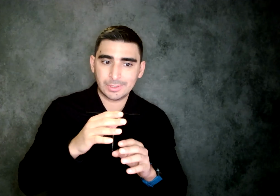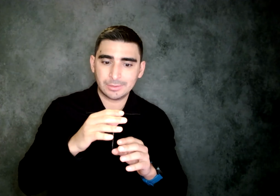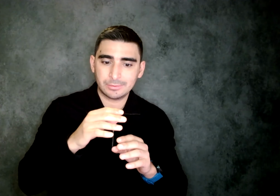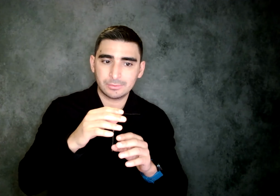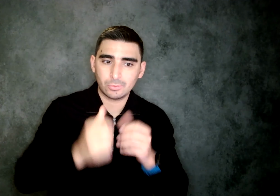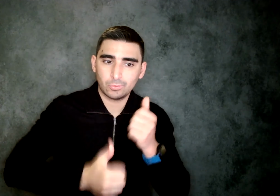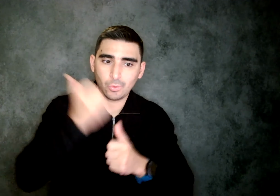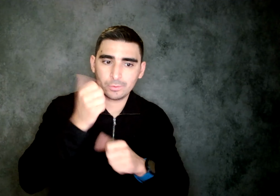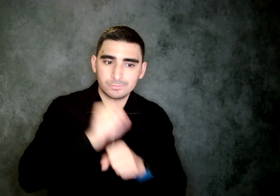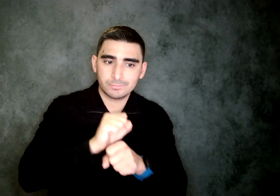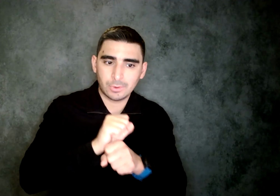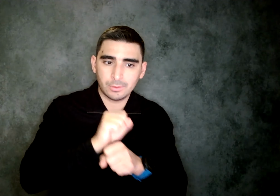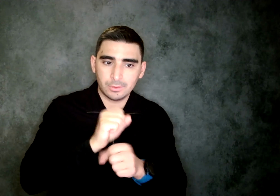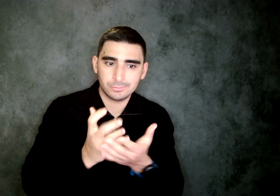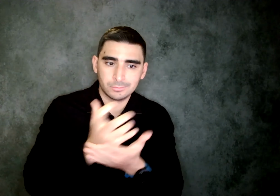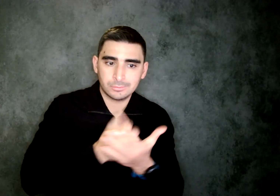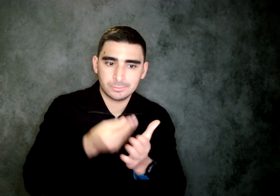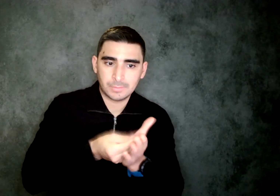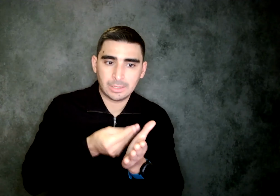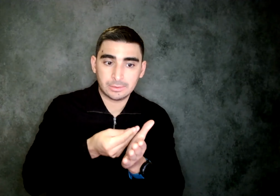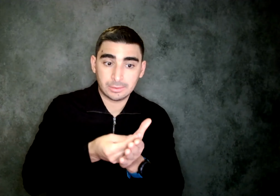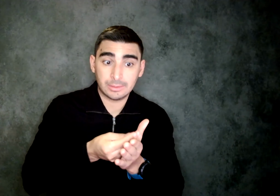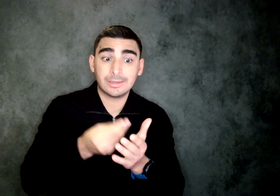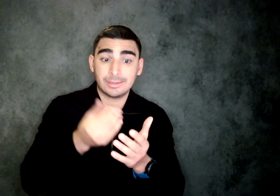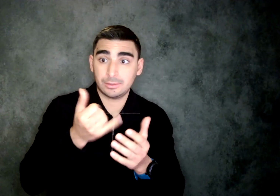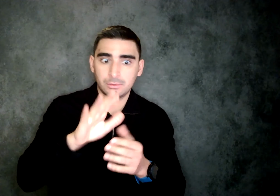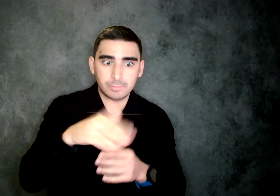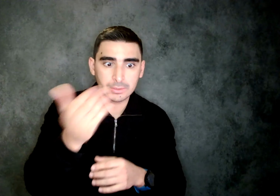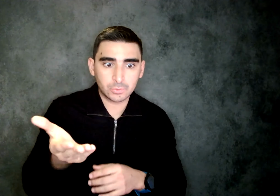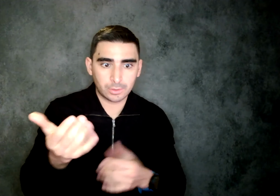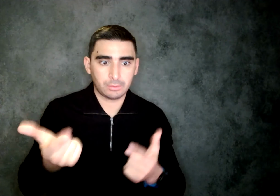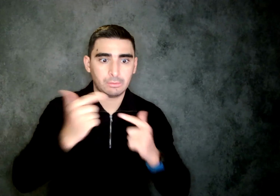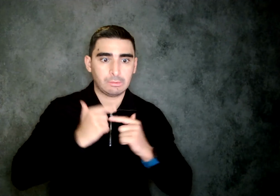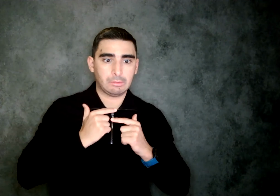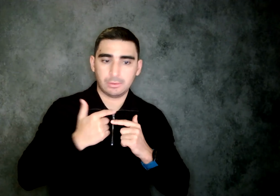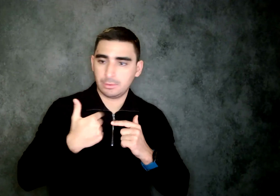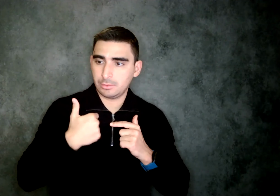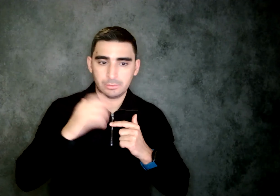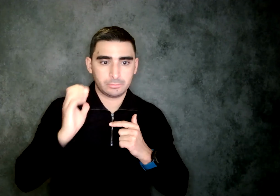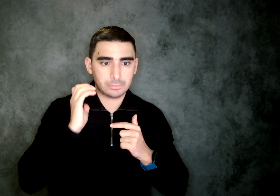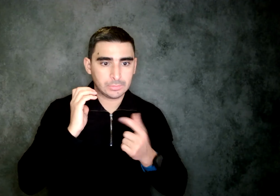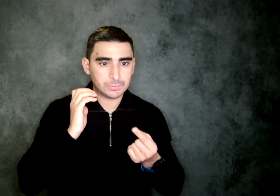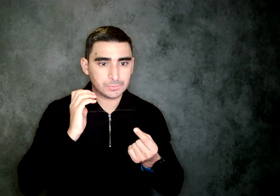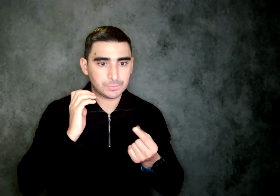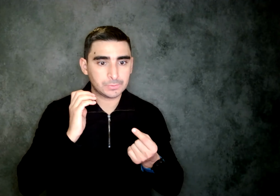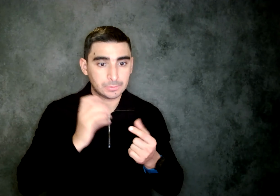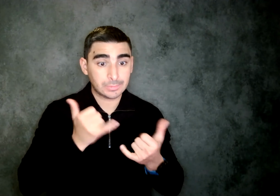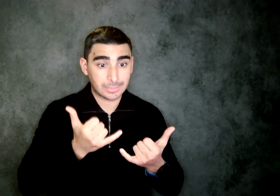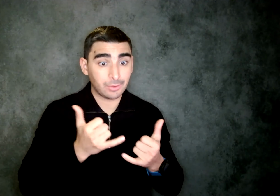children. And there's a lot of stress and mental health issues that go along with that, in addition to the social